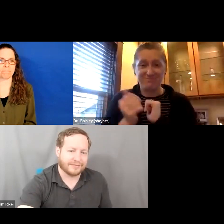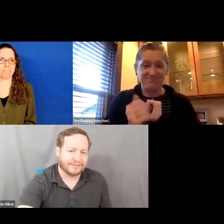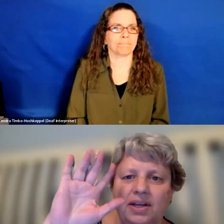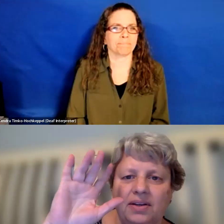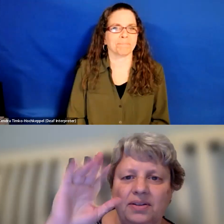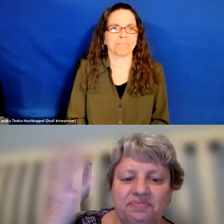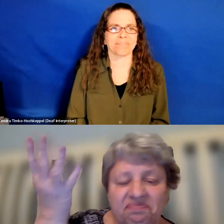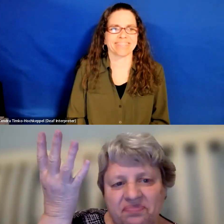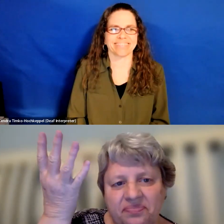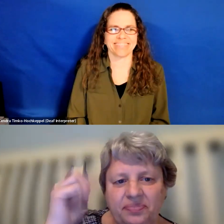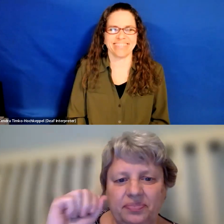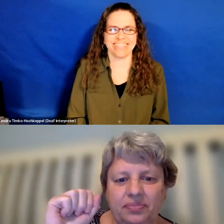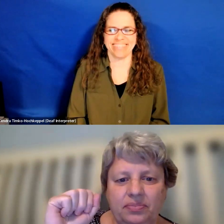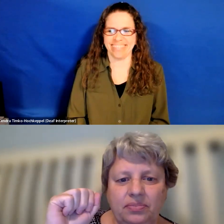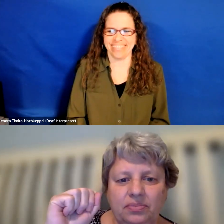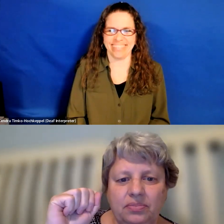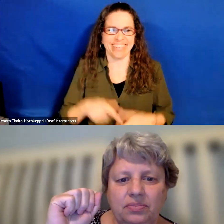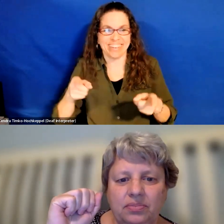I'll second.